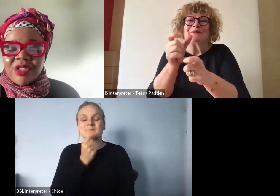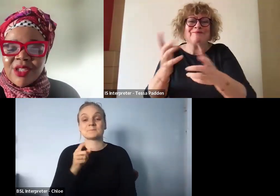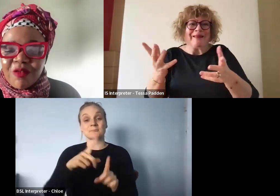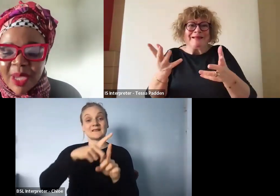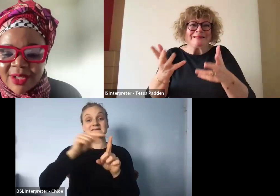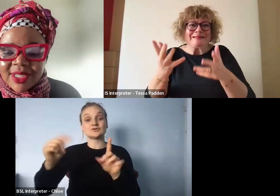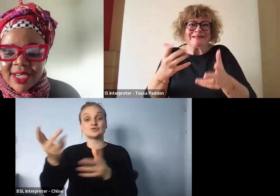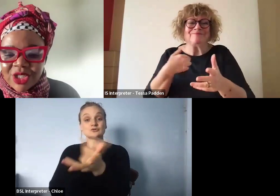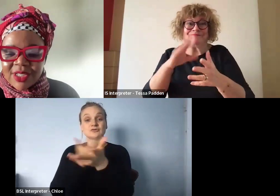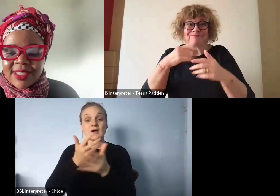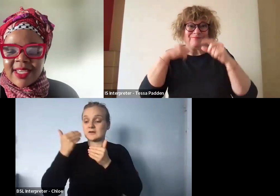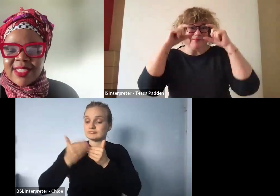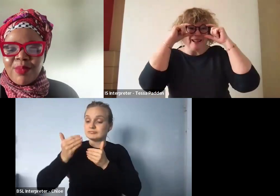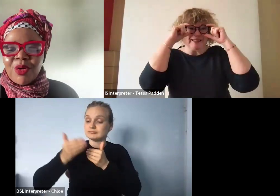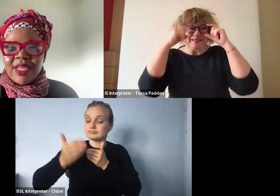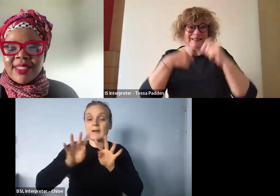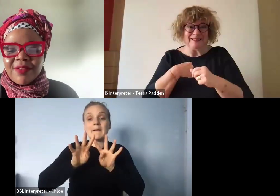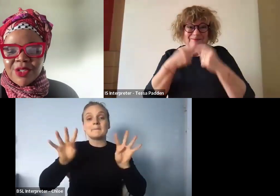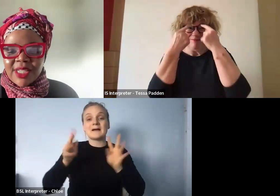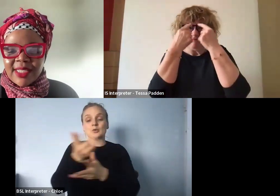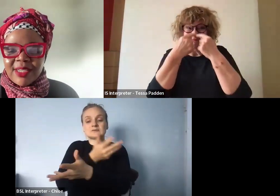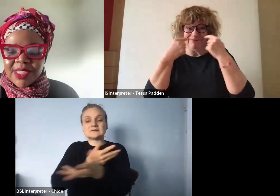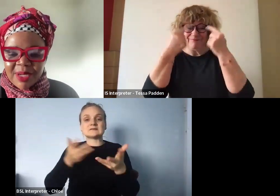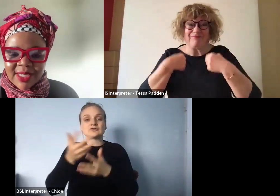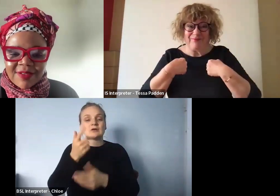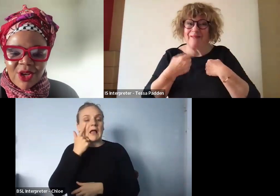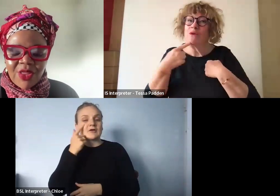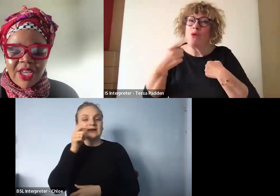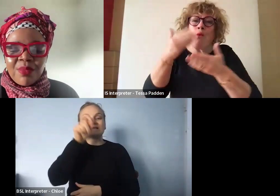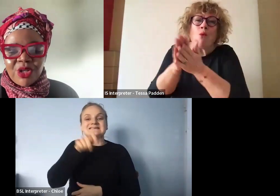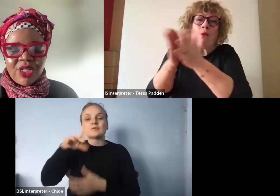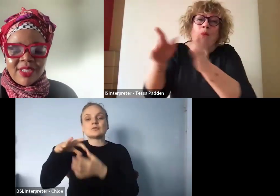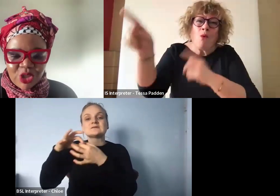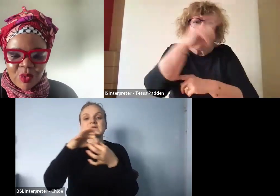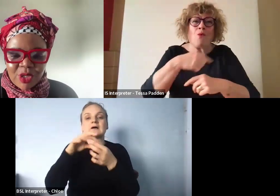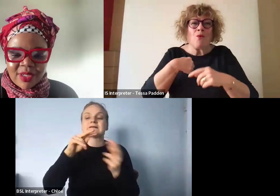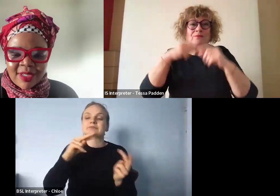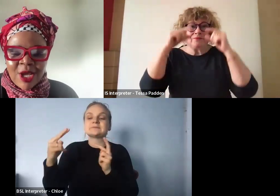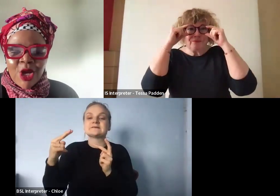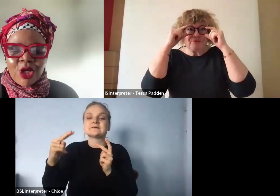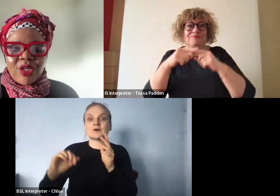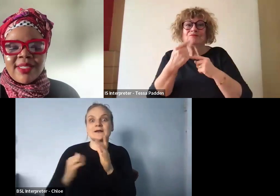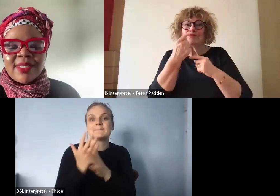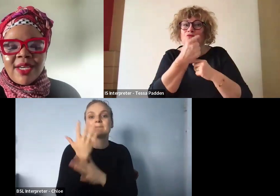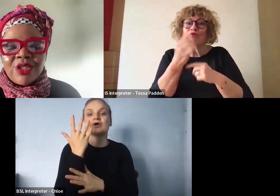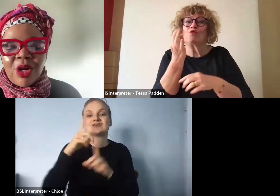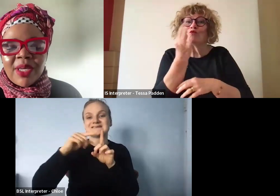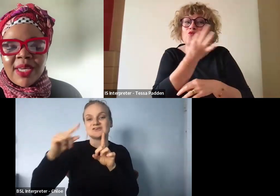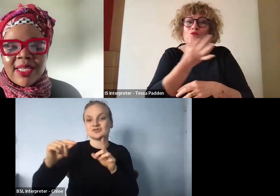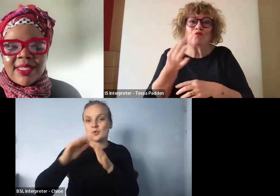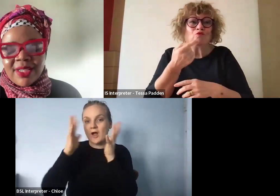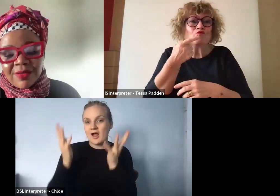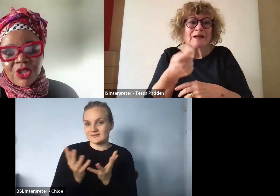a series of panel discussions exploring civil society perspectives on the emerging digital world. Today's